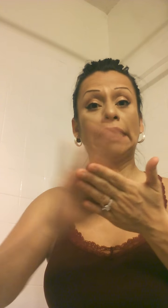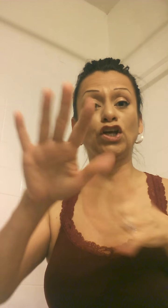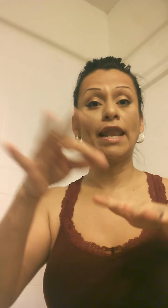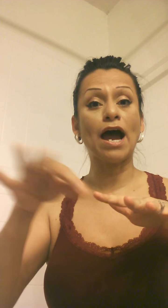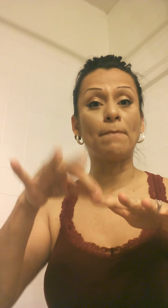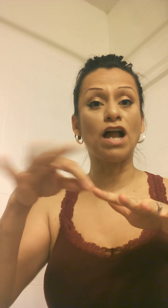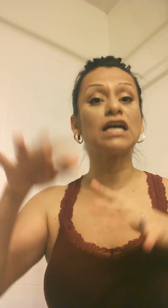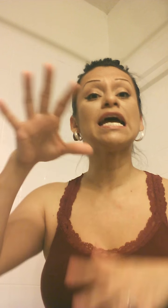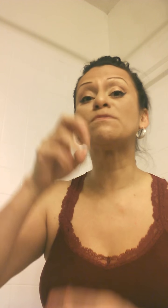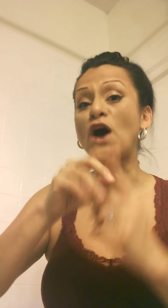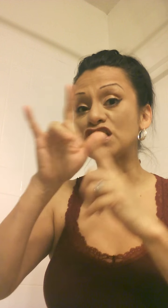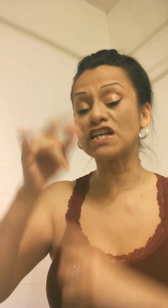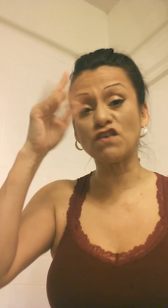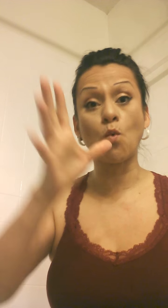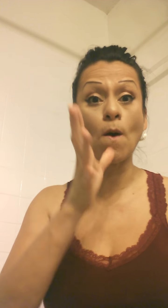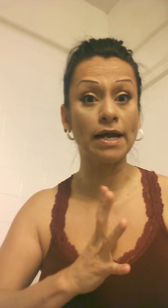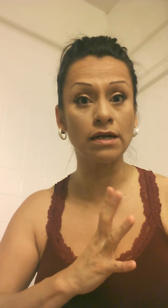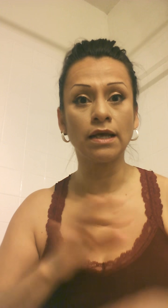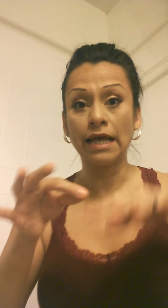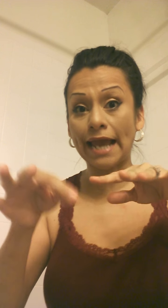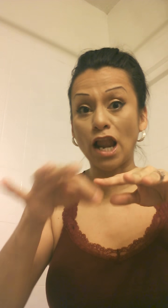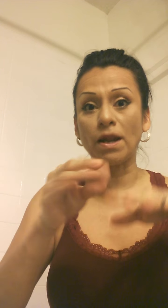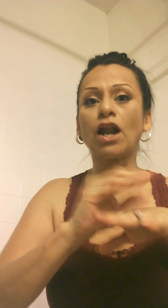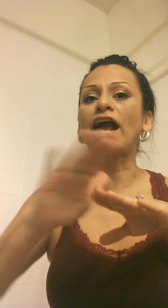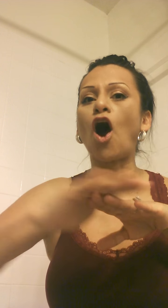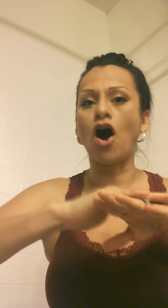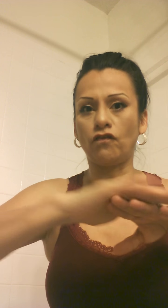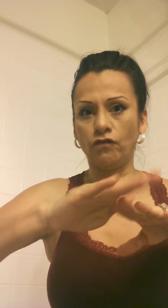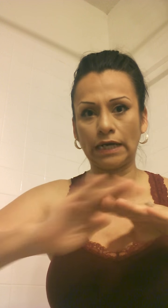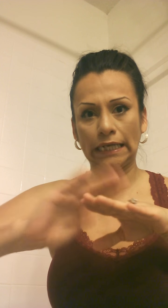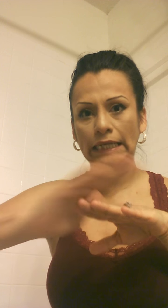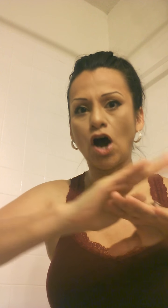Clear now, pilot. Especially if a woman can't make it up, clear up.